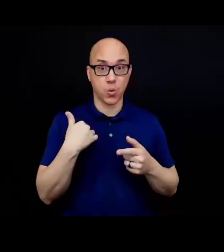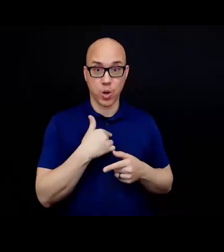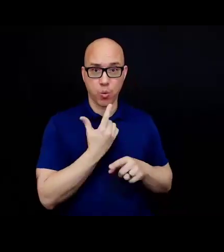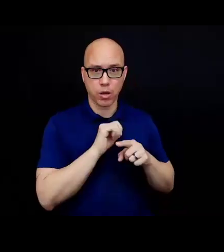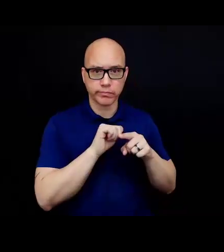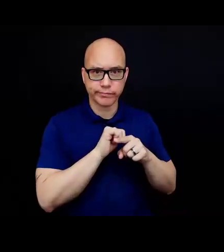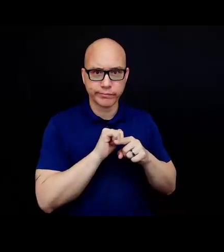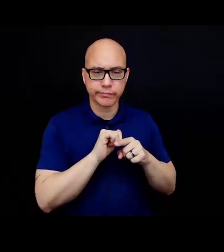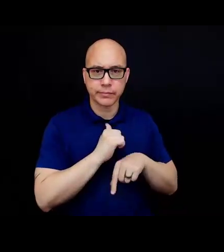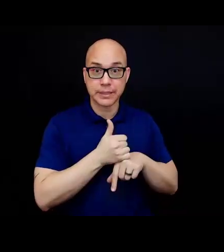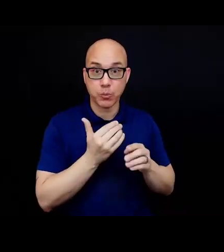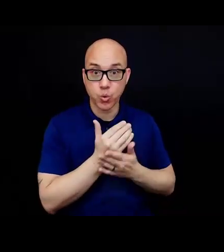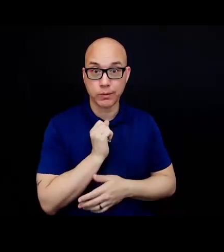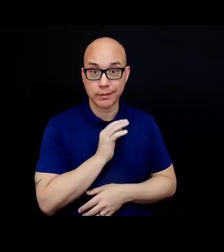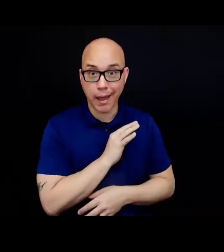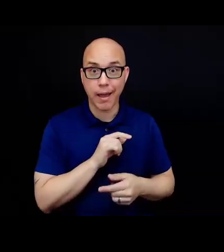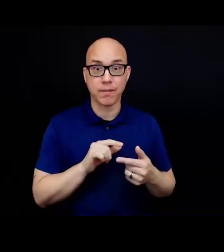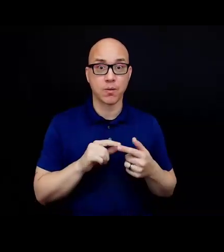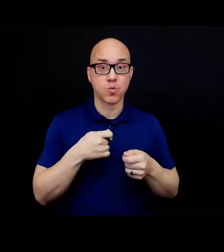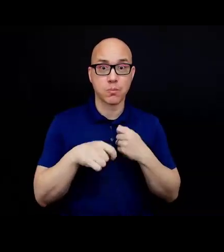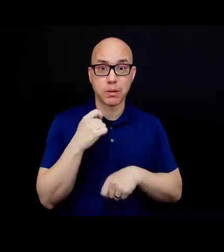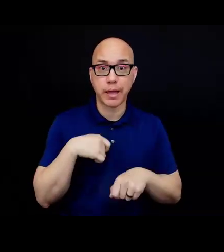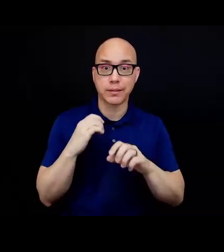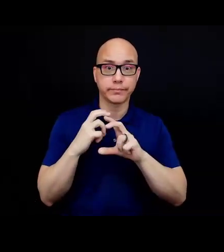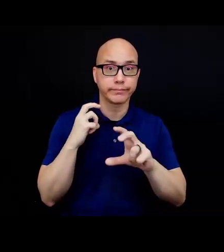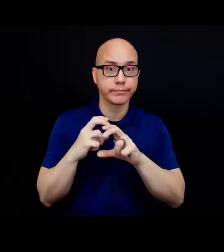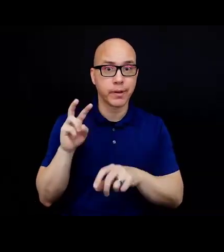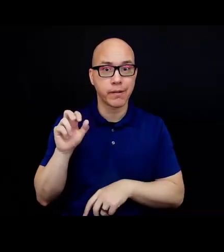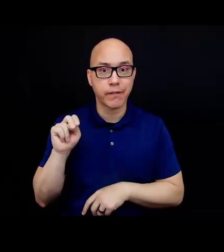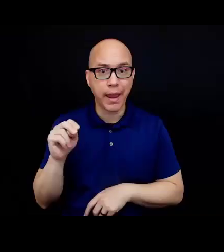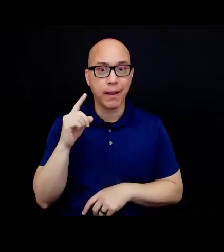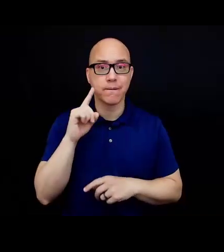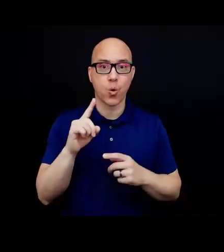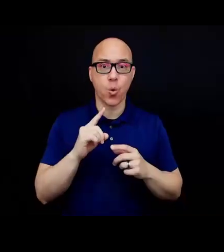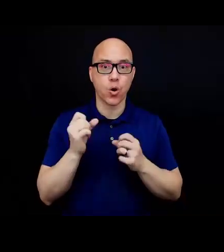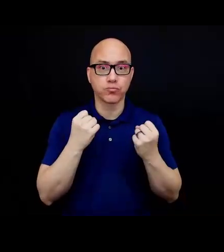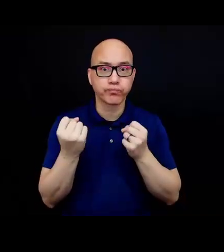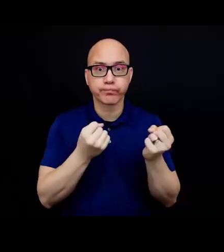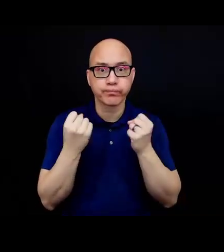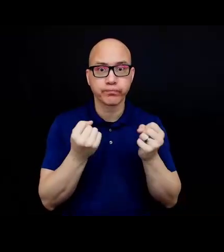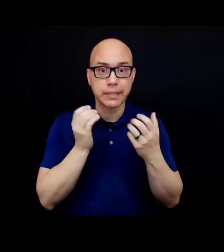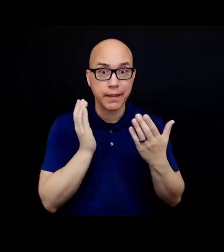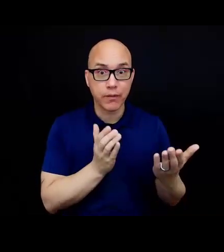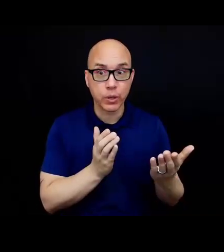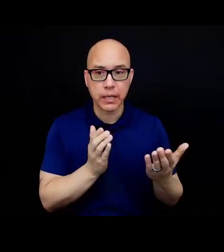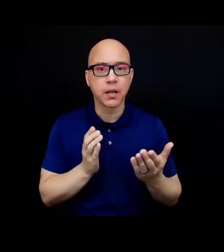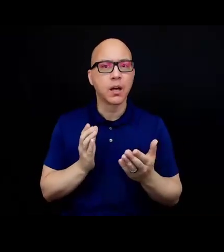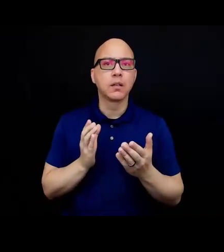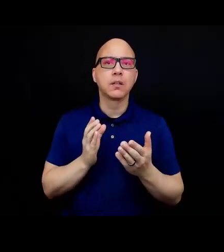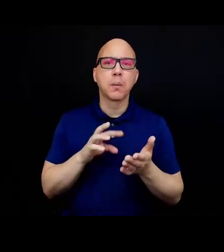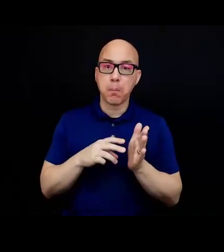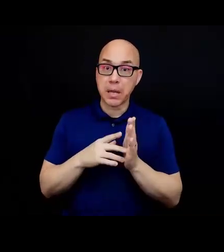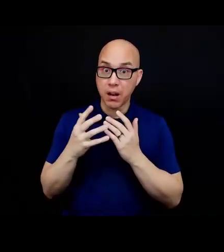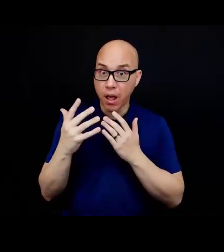replace a worn out delivery van, it will allow us to boost profits because now you're packaging